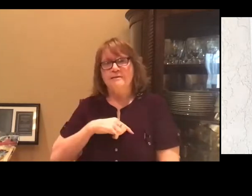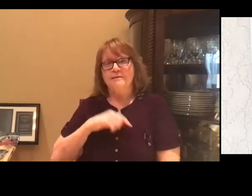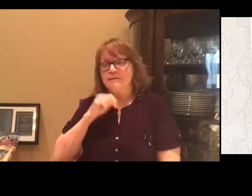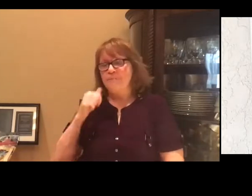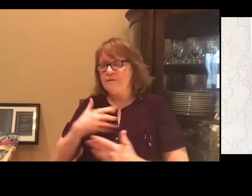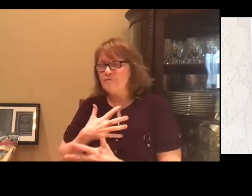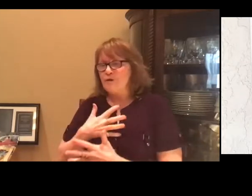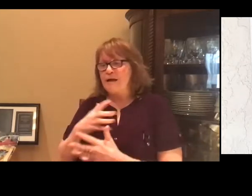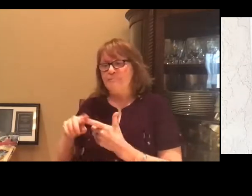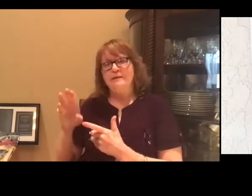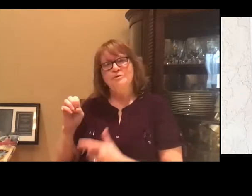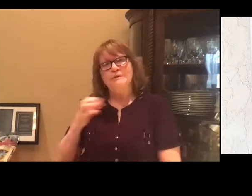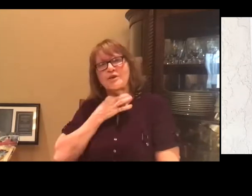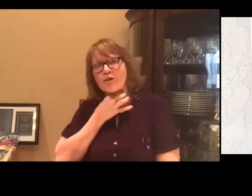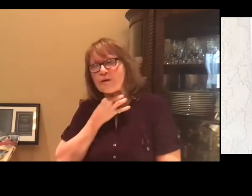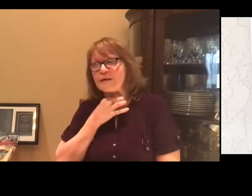talented, creative.